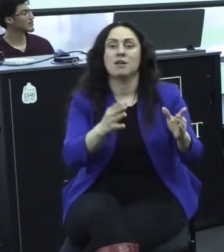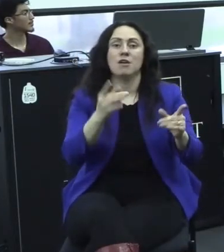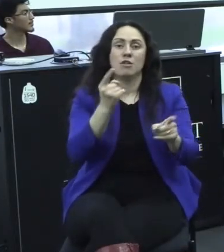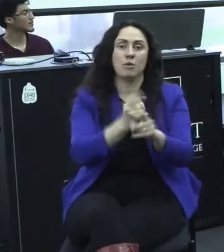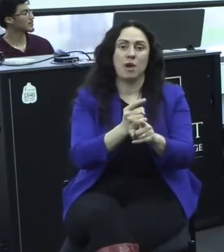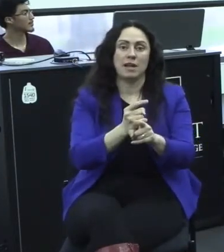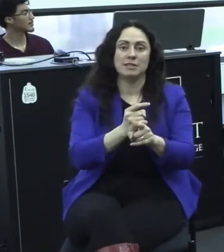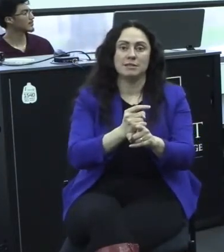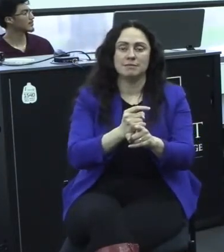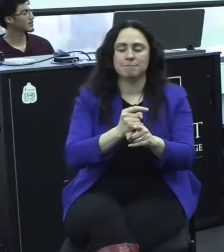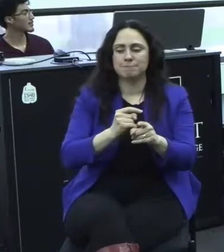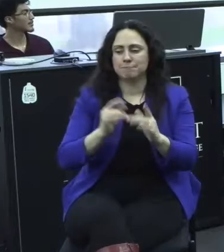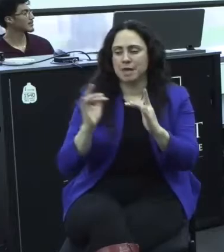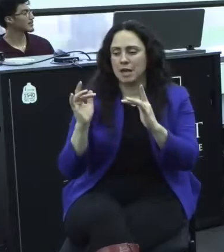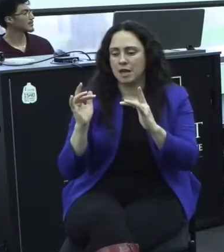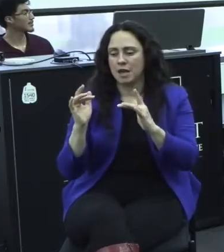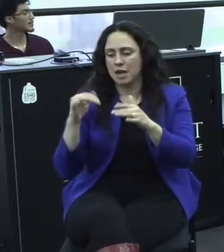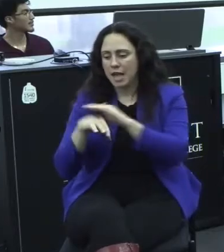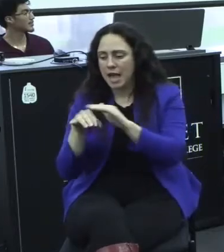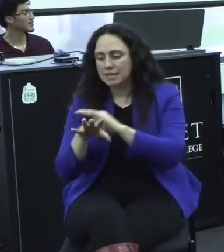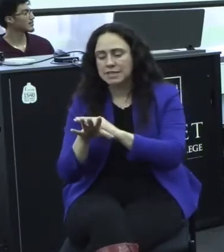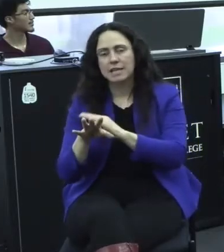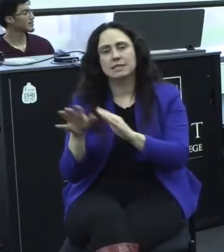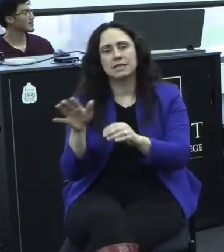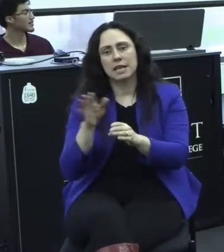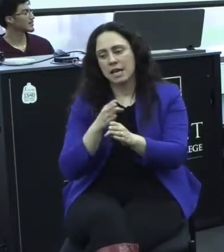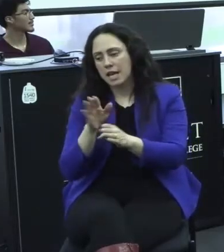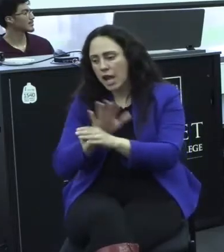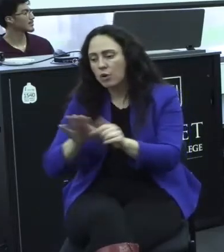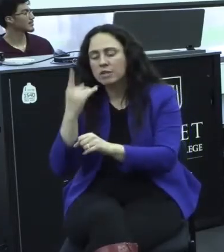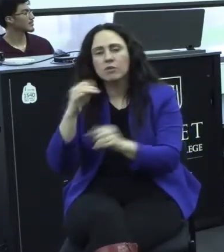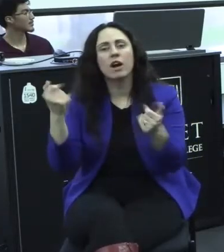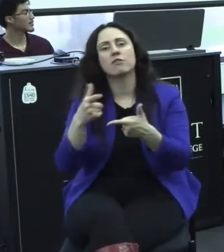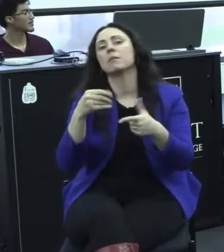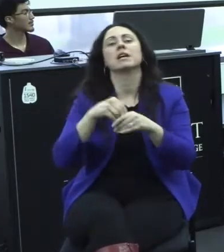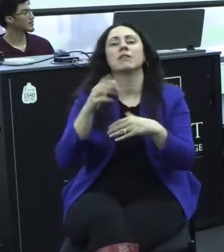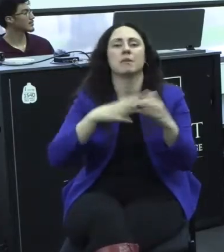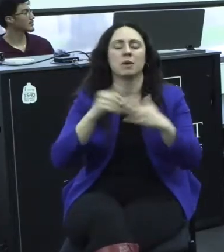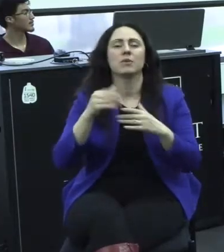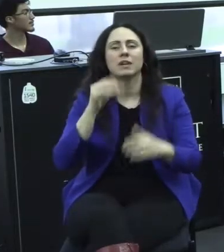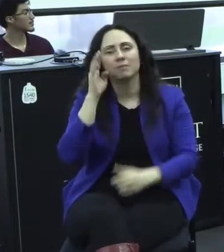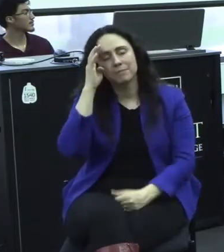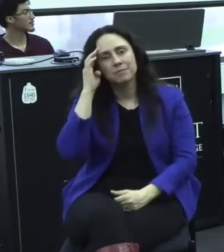of access areas for everybody in the building.